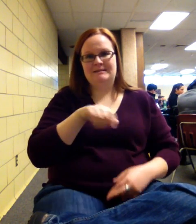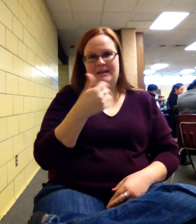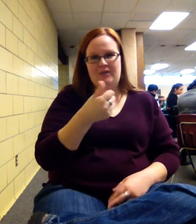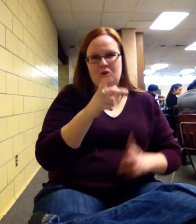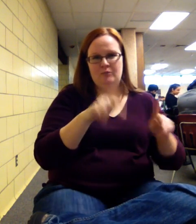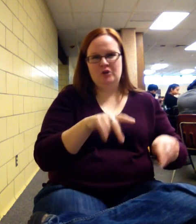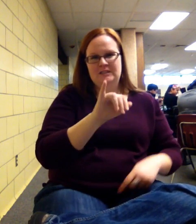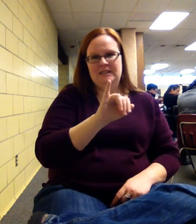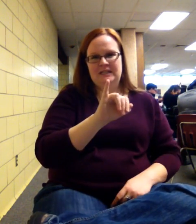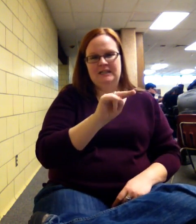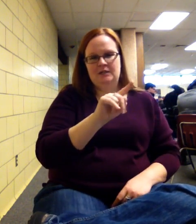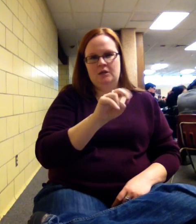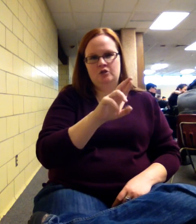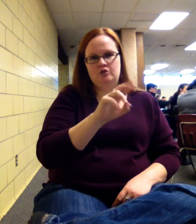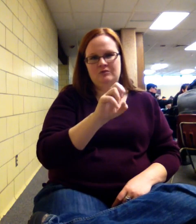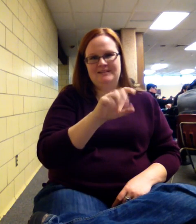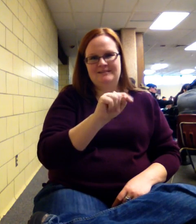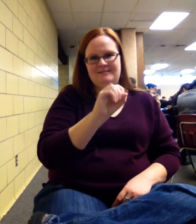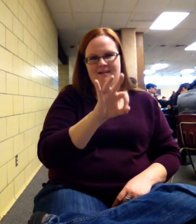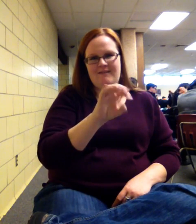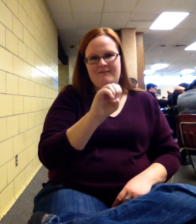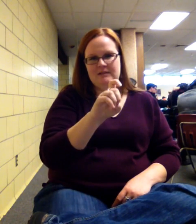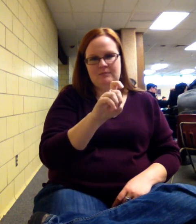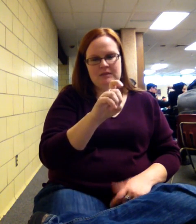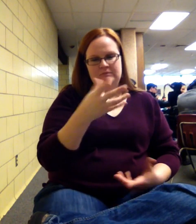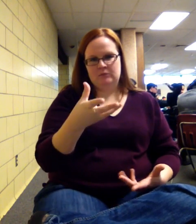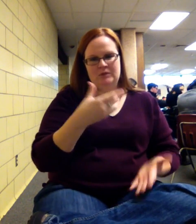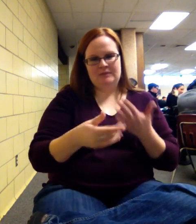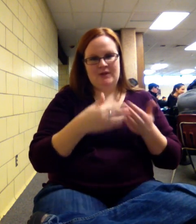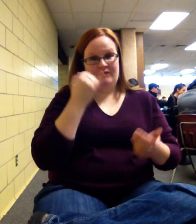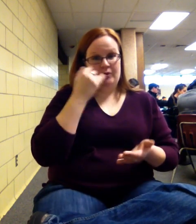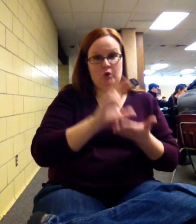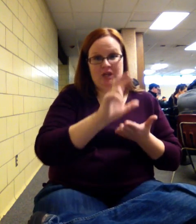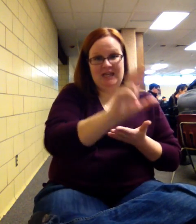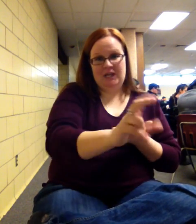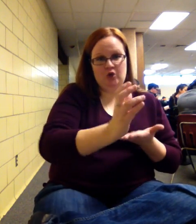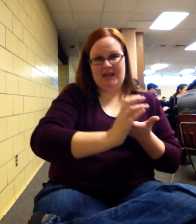So it doesn't really matter if you're putting the money in to get the money out, or if somebody's giving you money and you're giving them